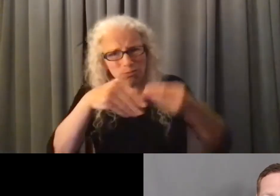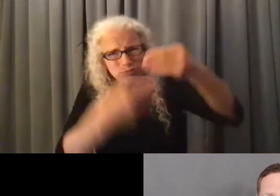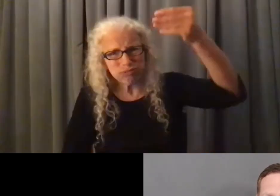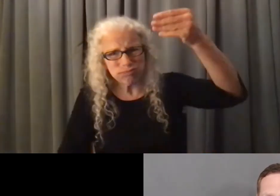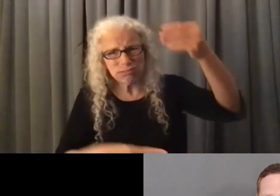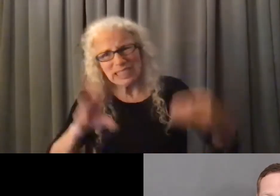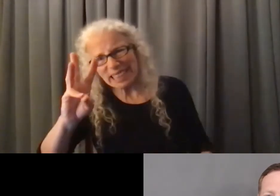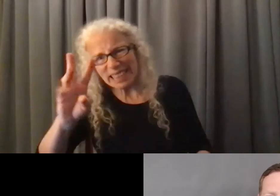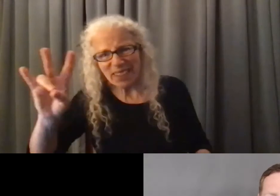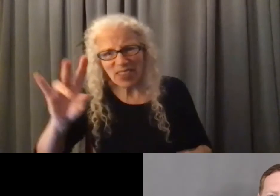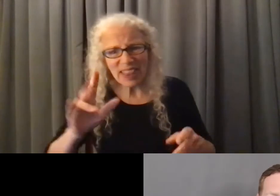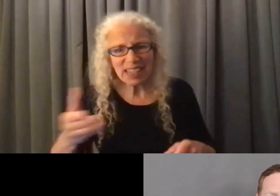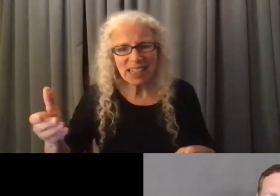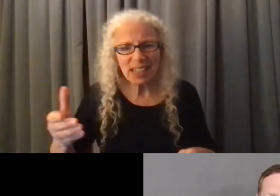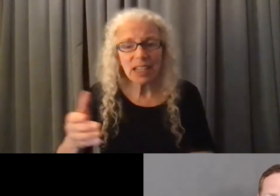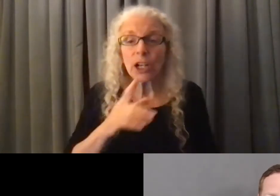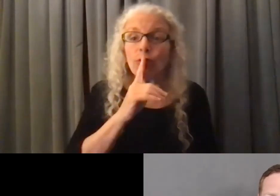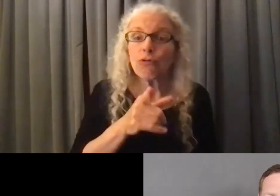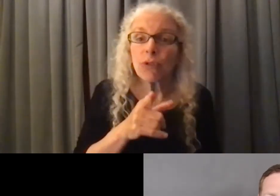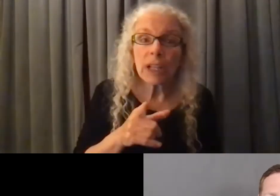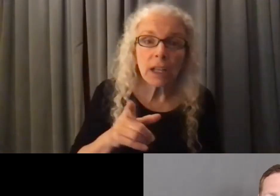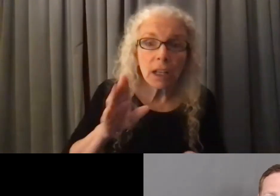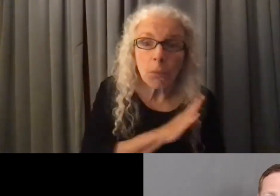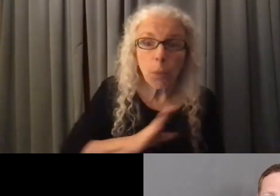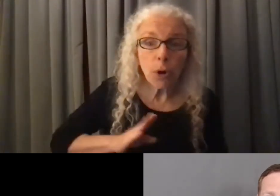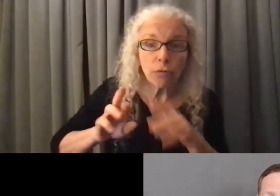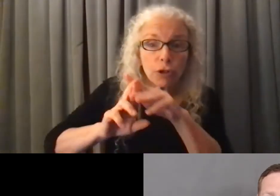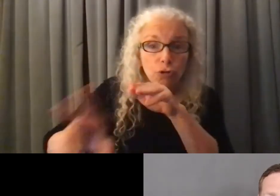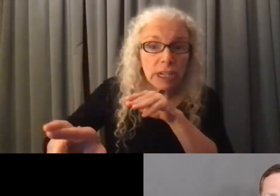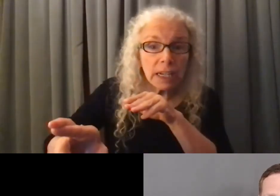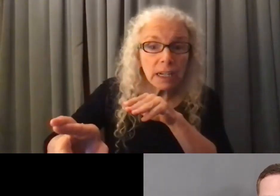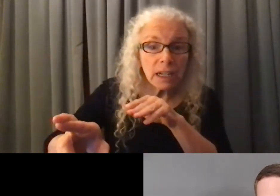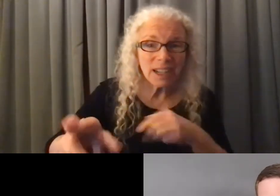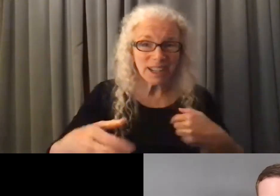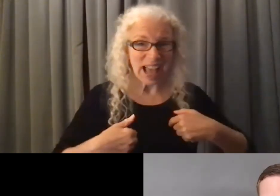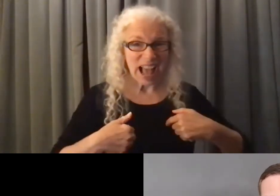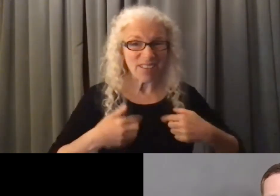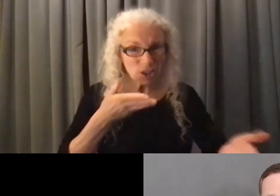It's the first long board retreat that I've ever been on, and I've been on the commission a long time.